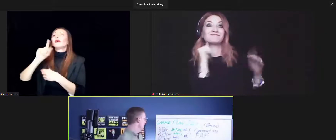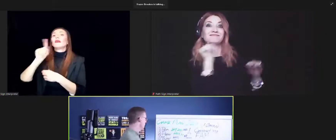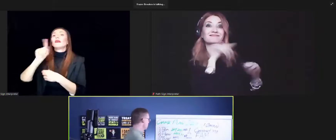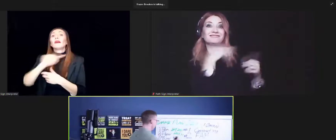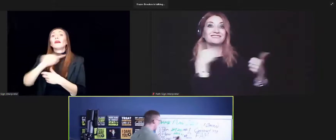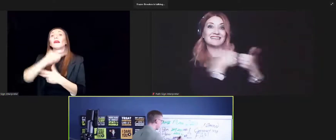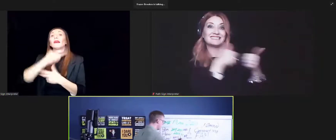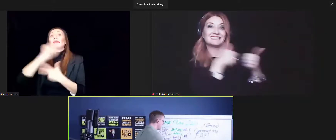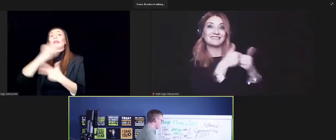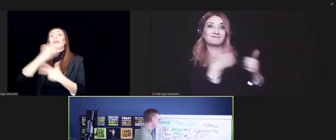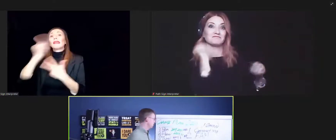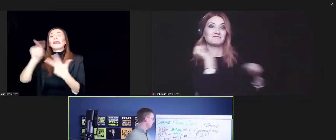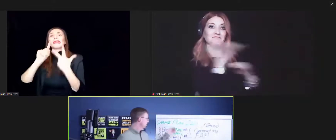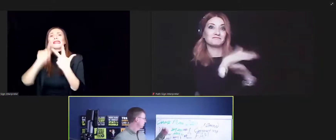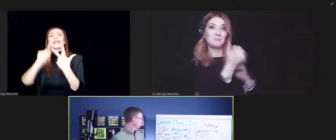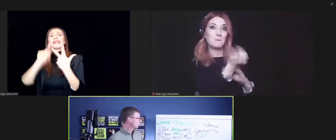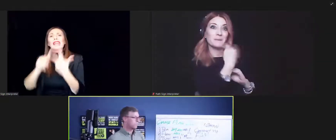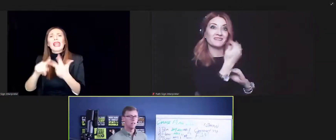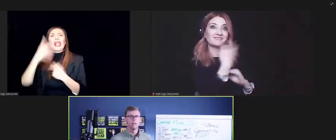Elaine. 6.